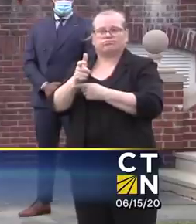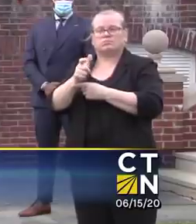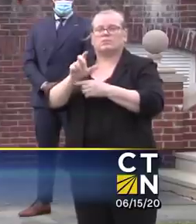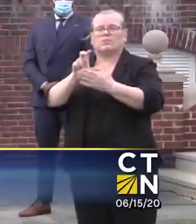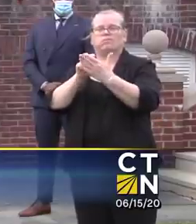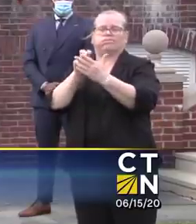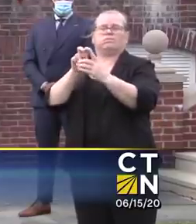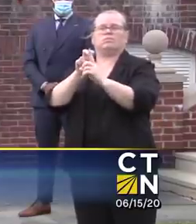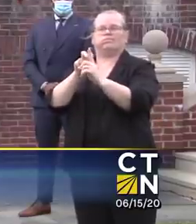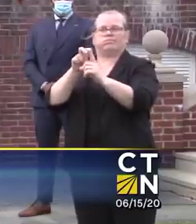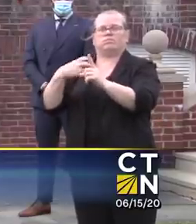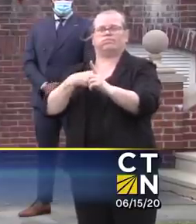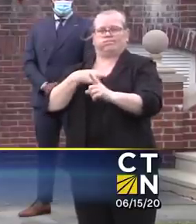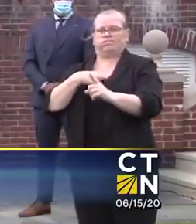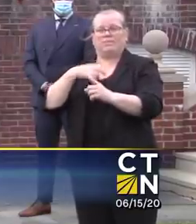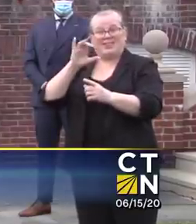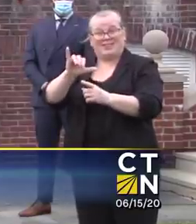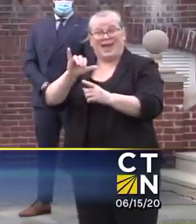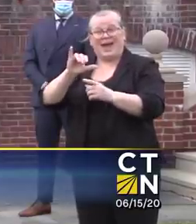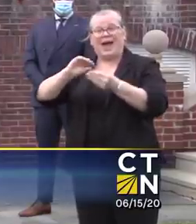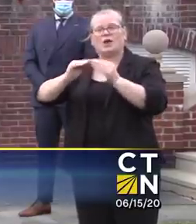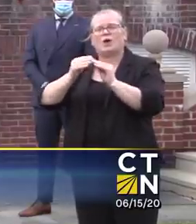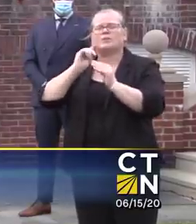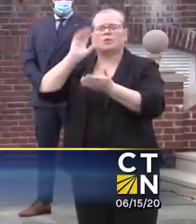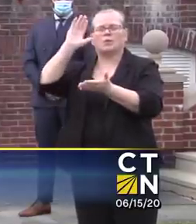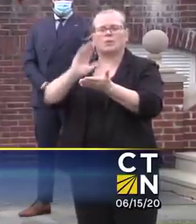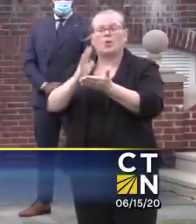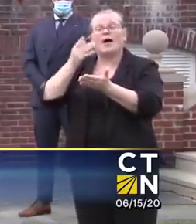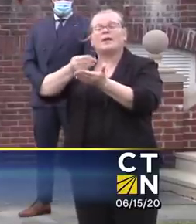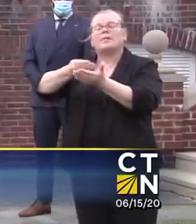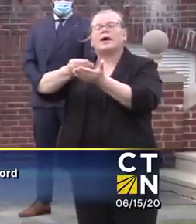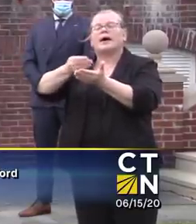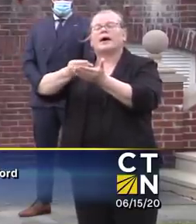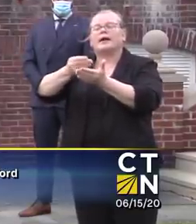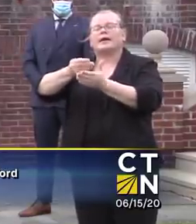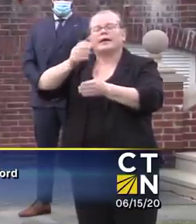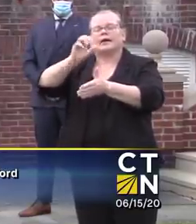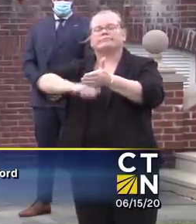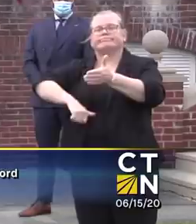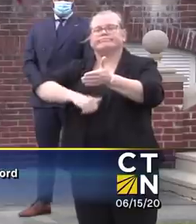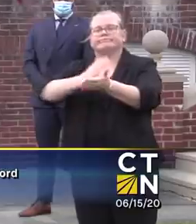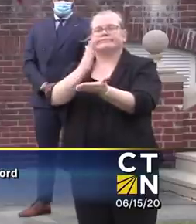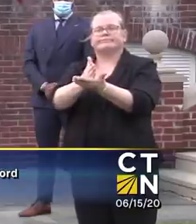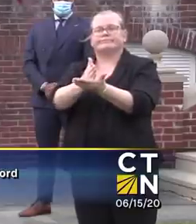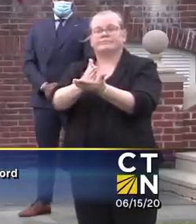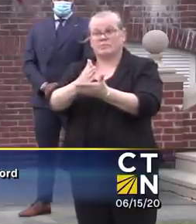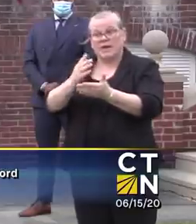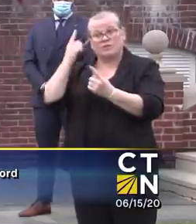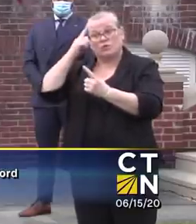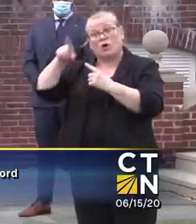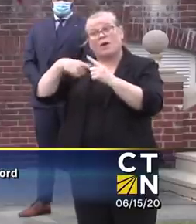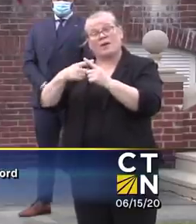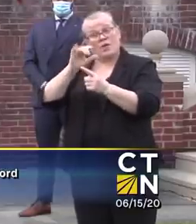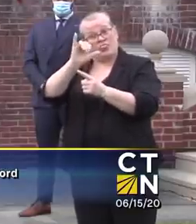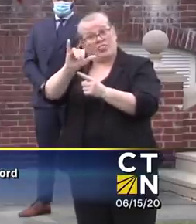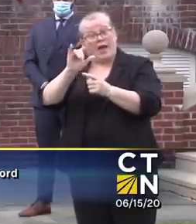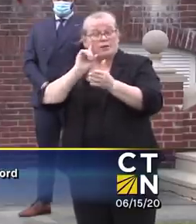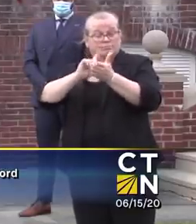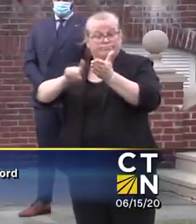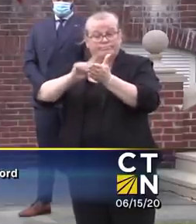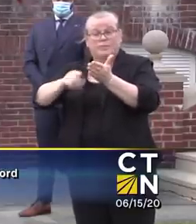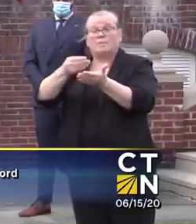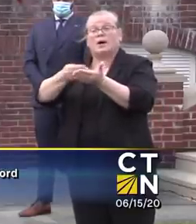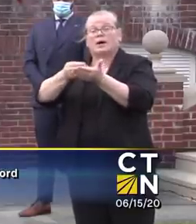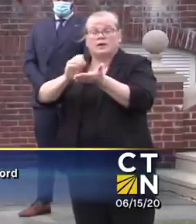but it's been discontinued since then because of funding. Has your administration looked at funding that so it can start again and start reproducing those reports? My understanding is